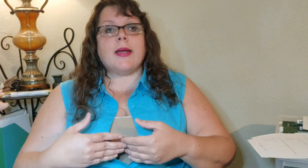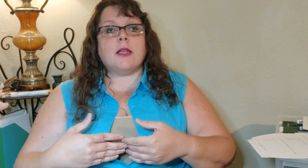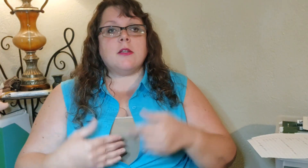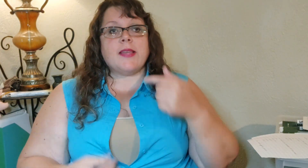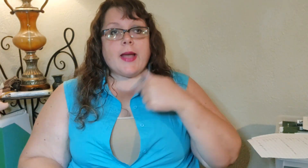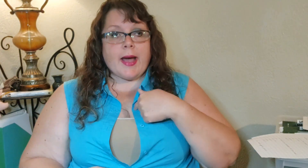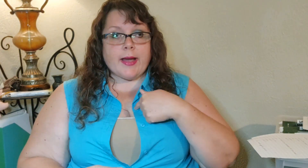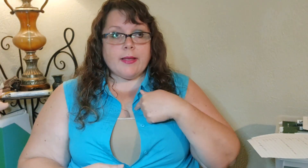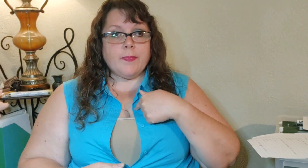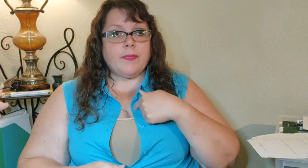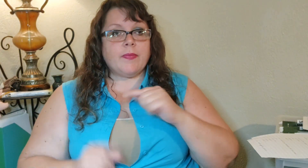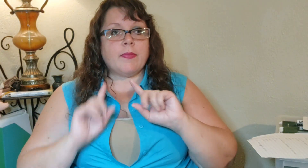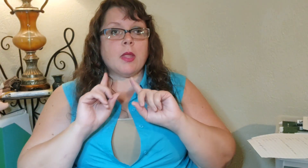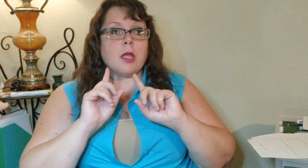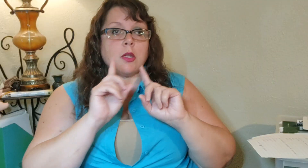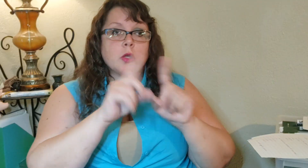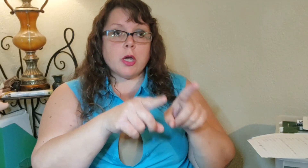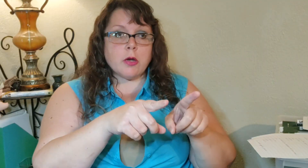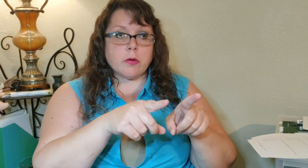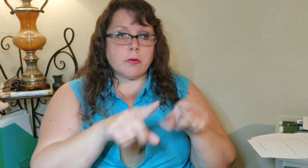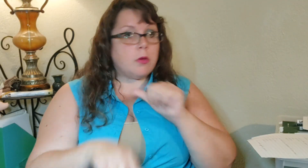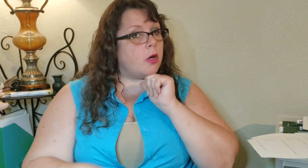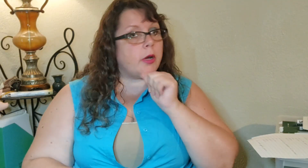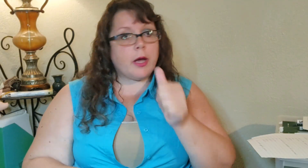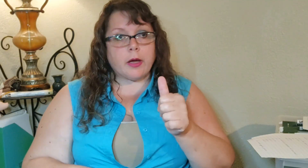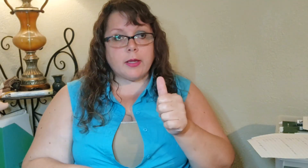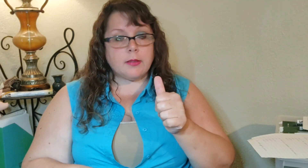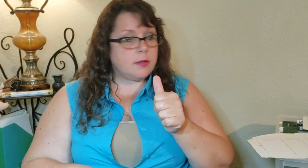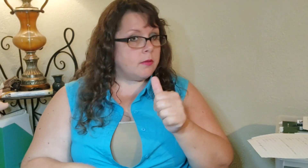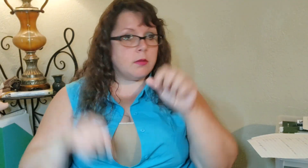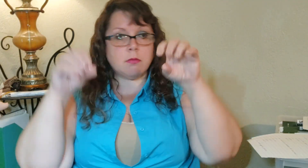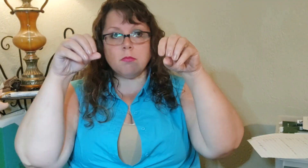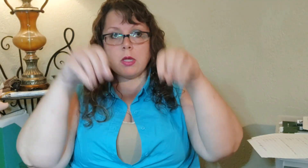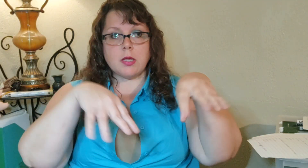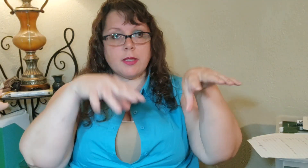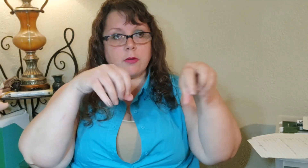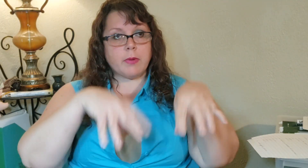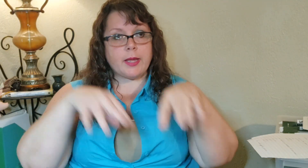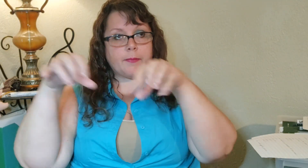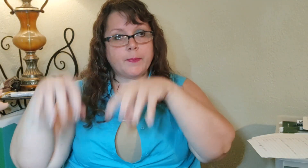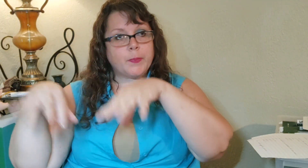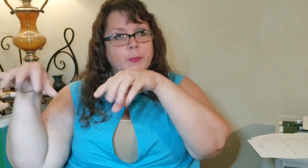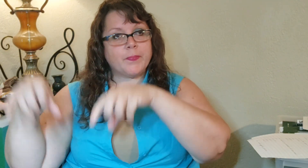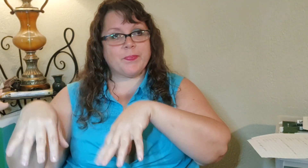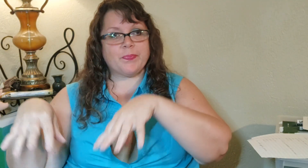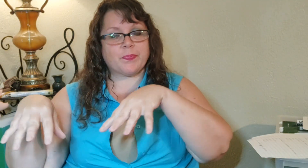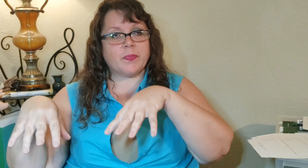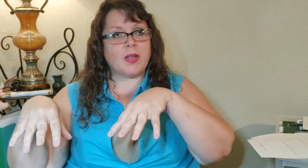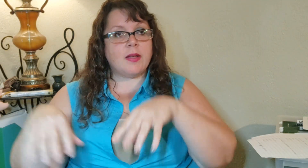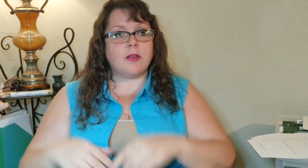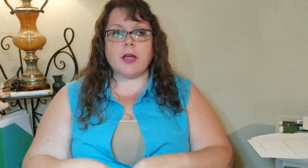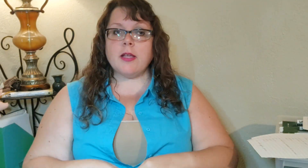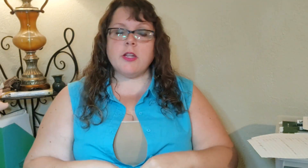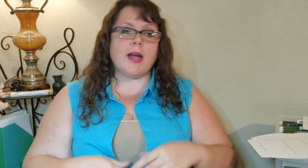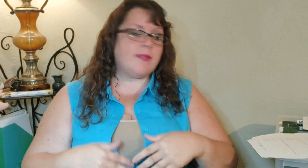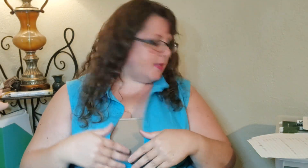And you say I, go, not, and then rain. Not, you don't have to